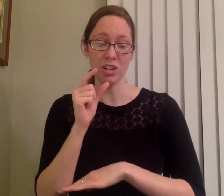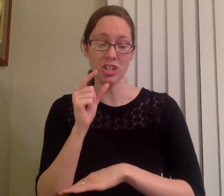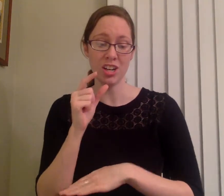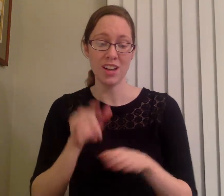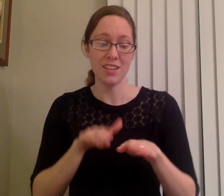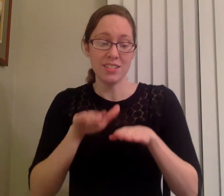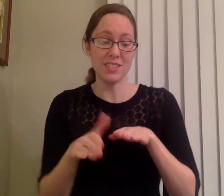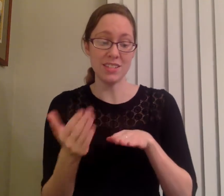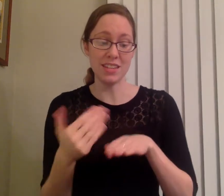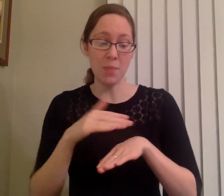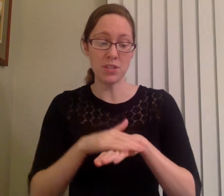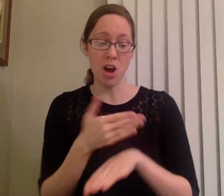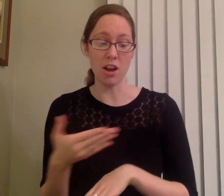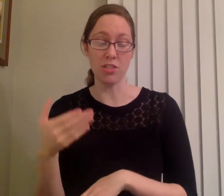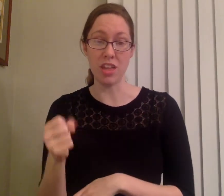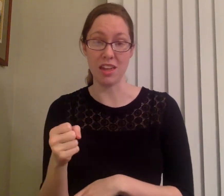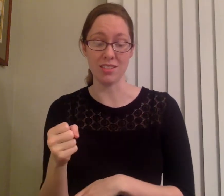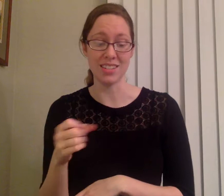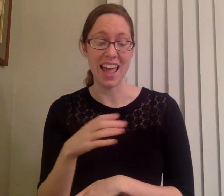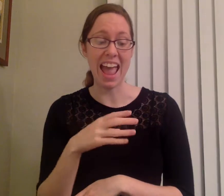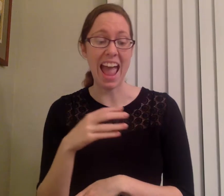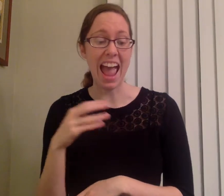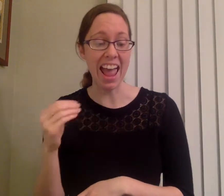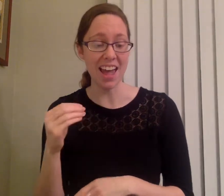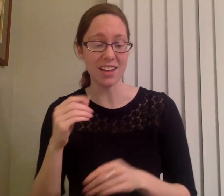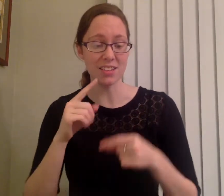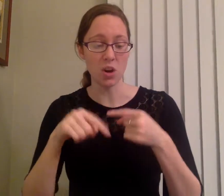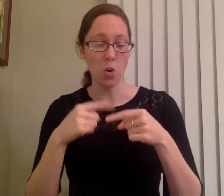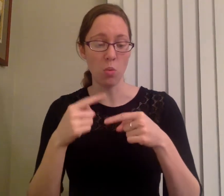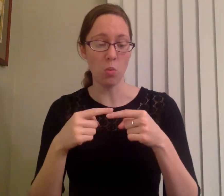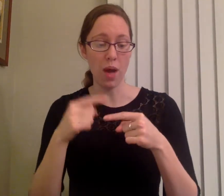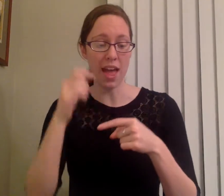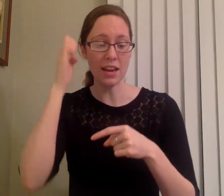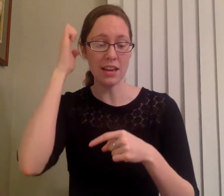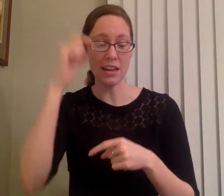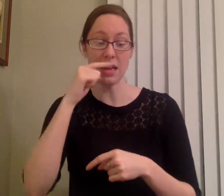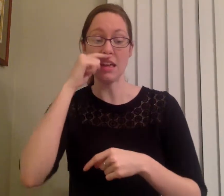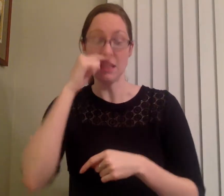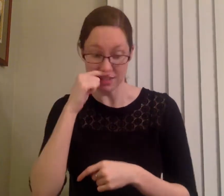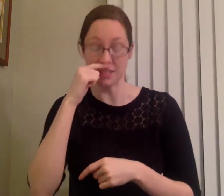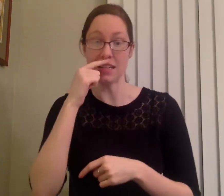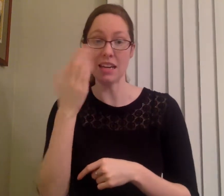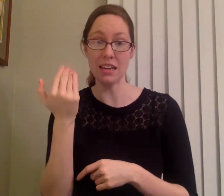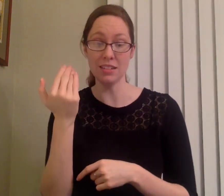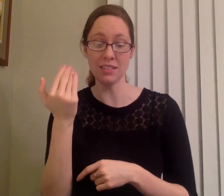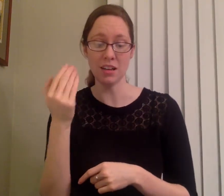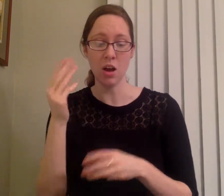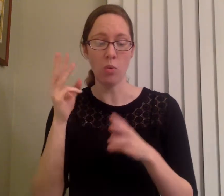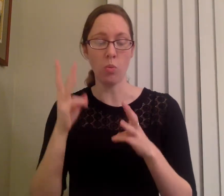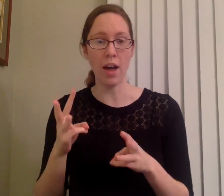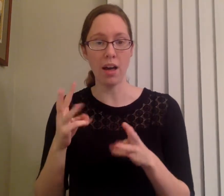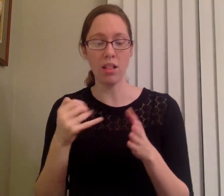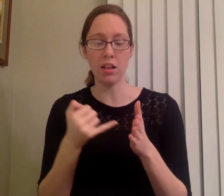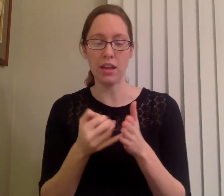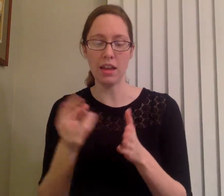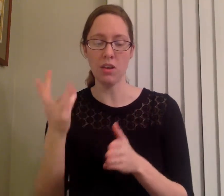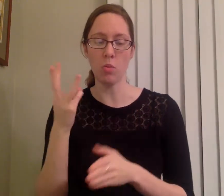George stepped on things, and when he sneezed, well, it